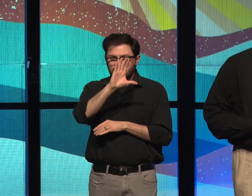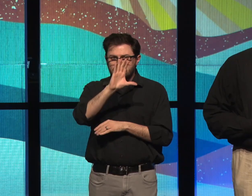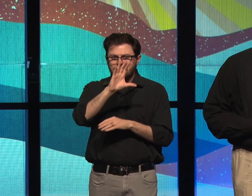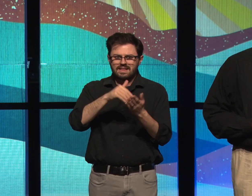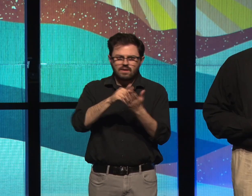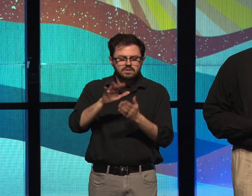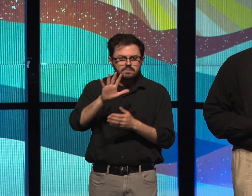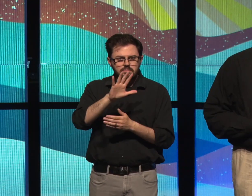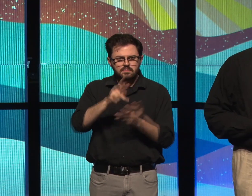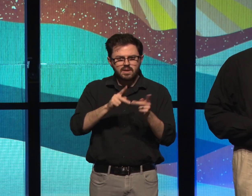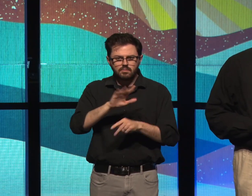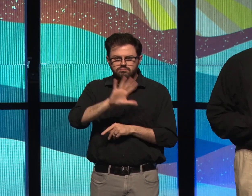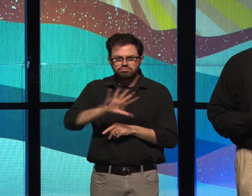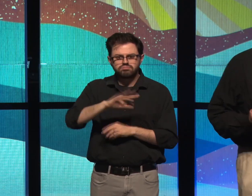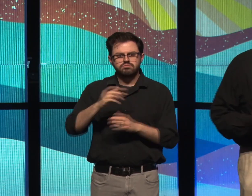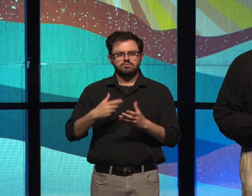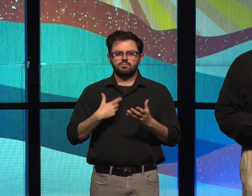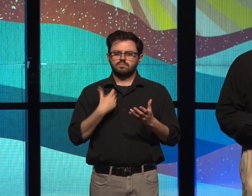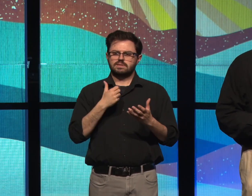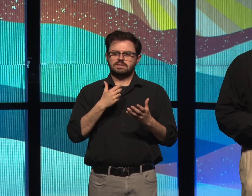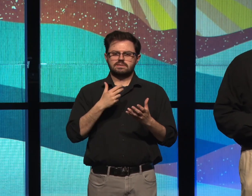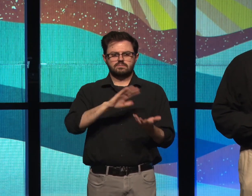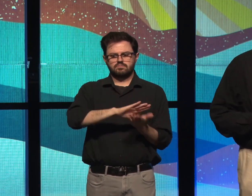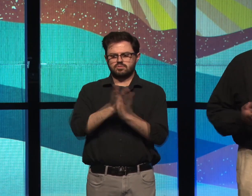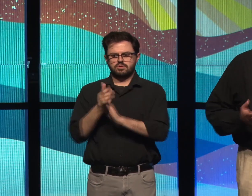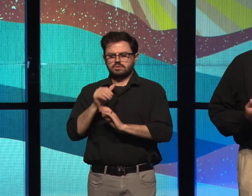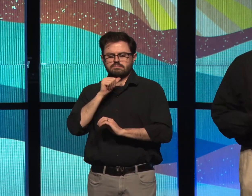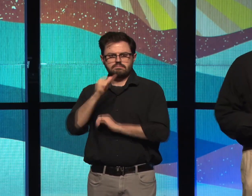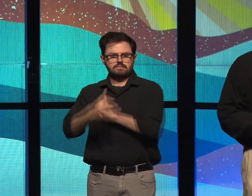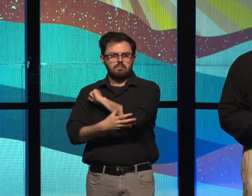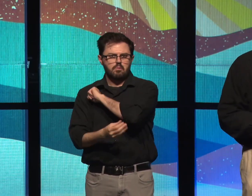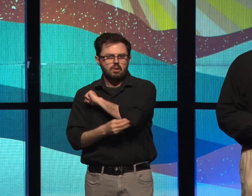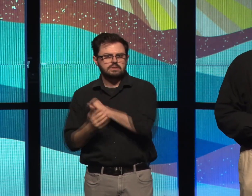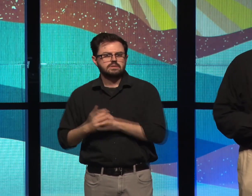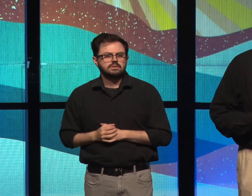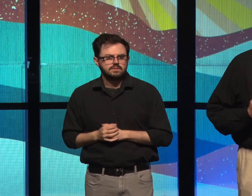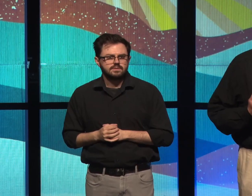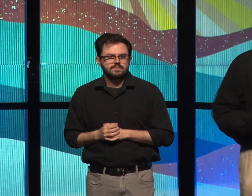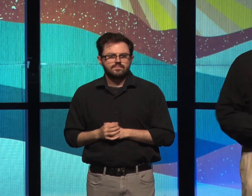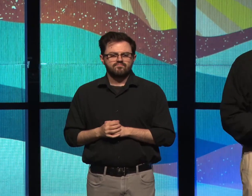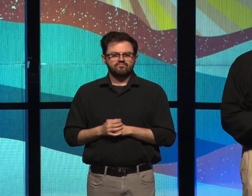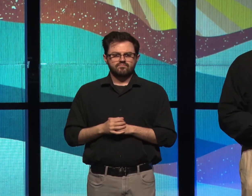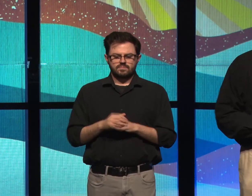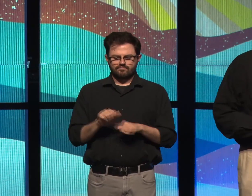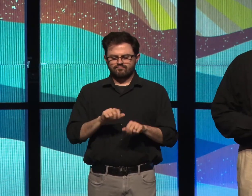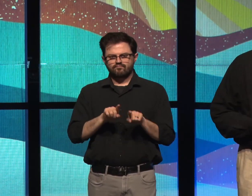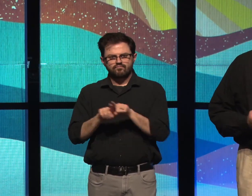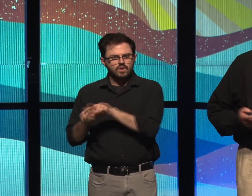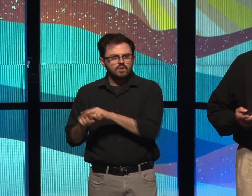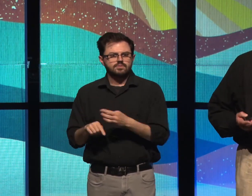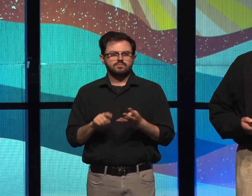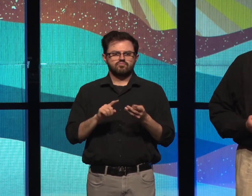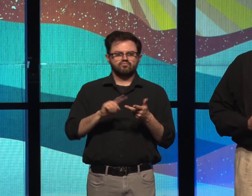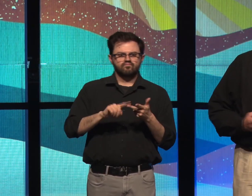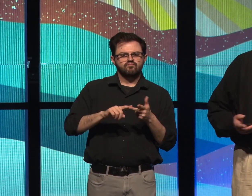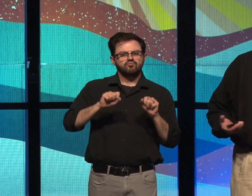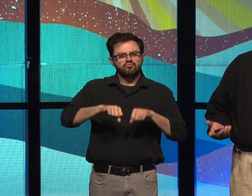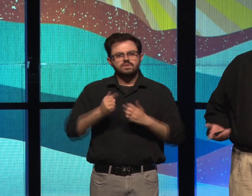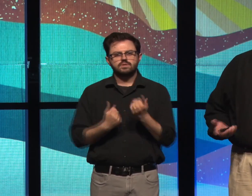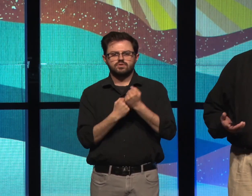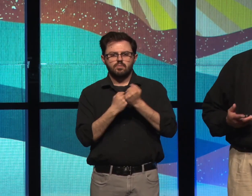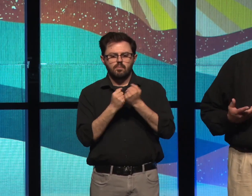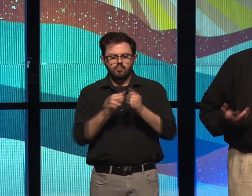workers. What else can you do? You can support local initiatives with your time, talent, and treasure. Support